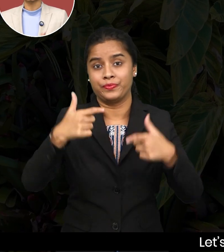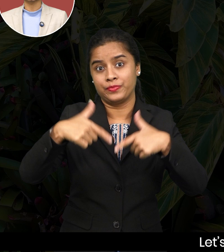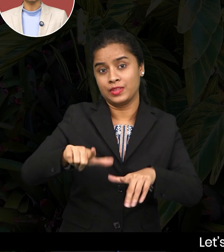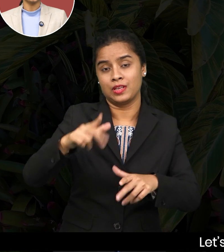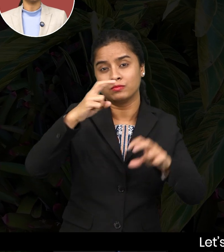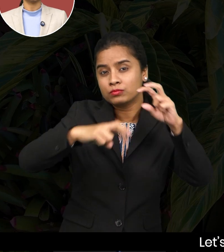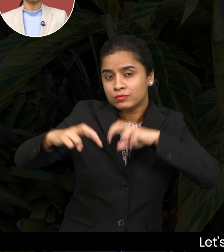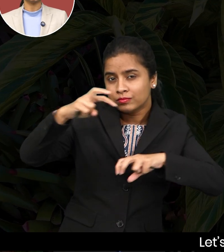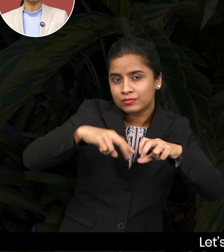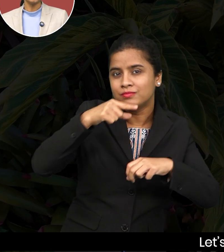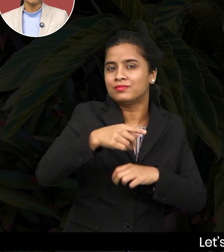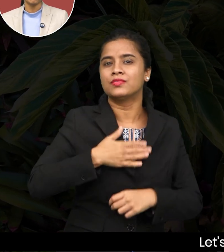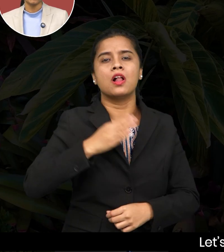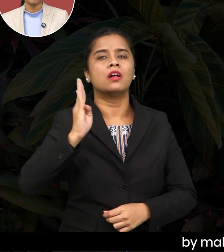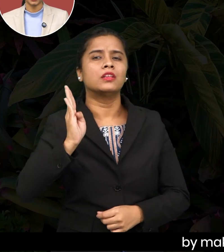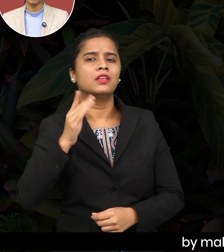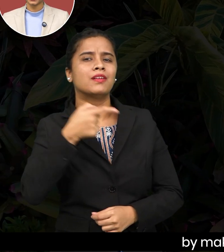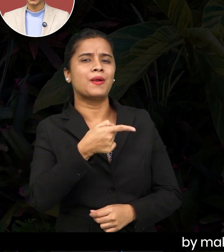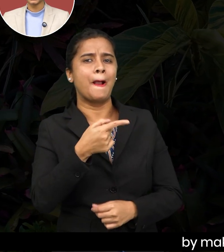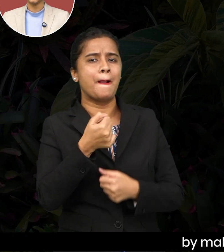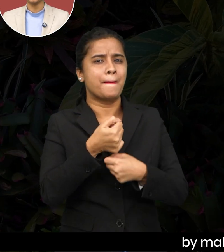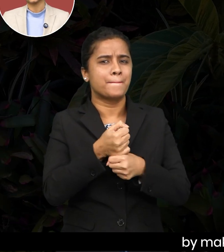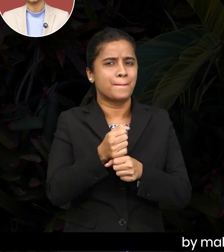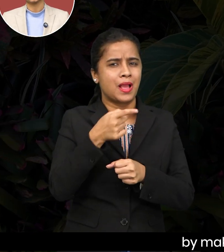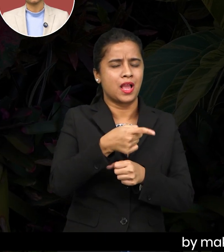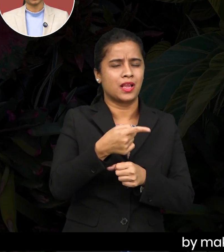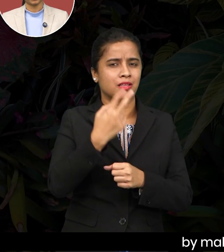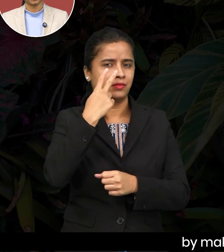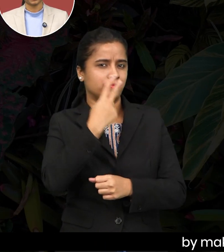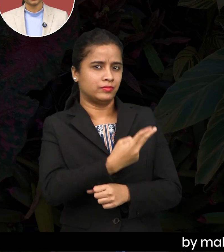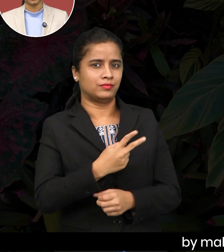Let's explore the leaf by making an impression.